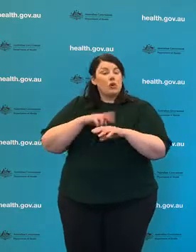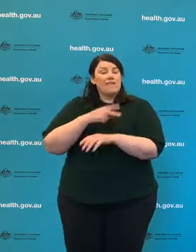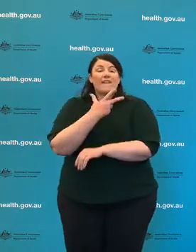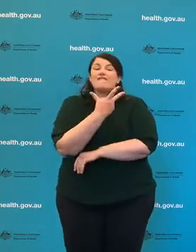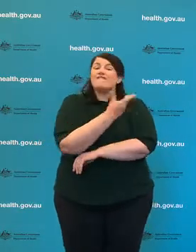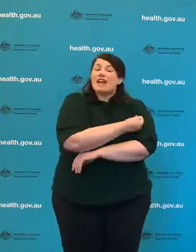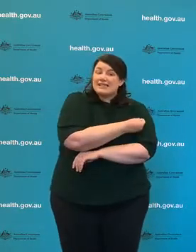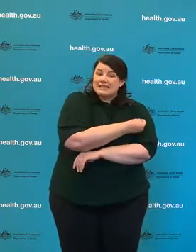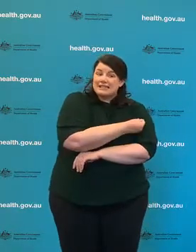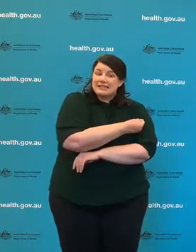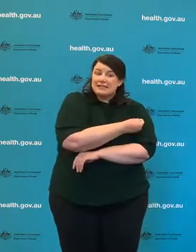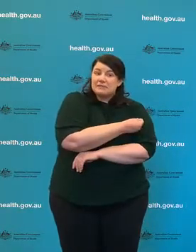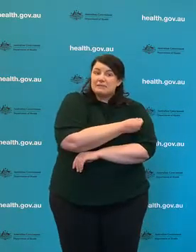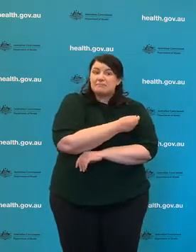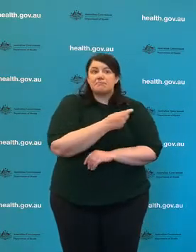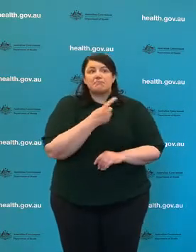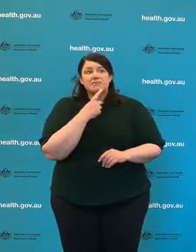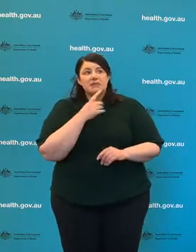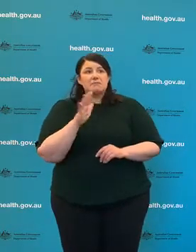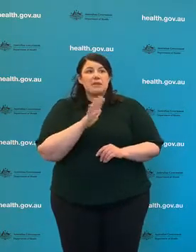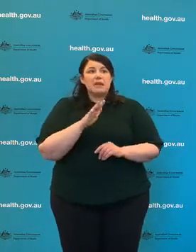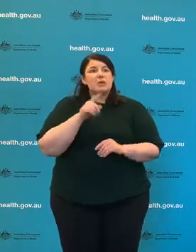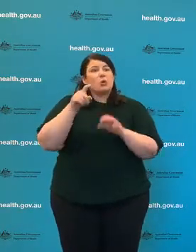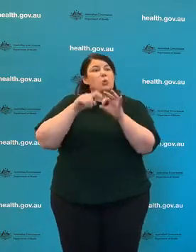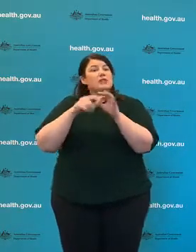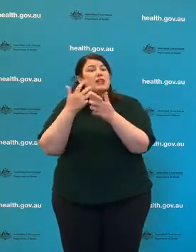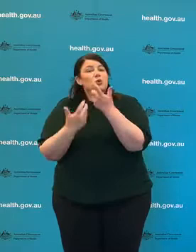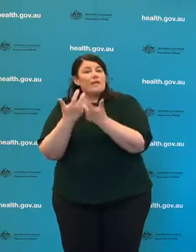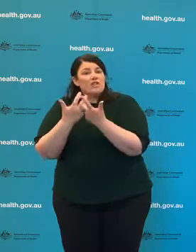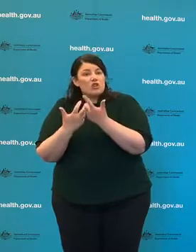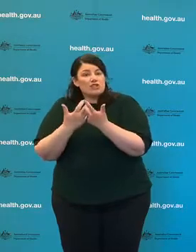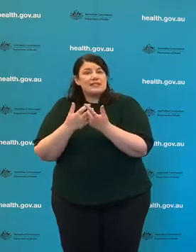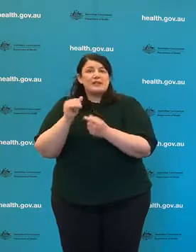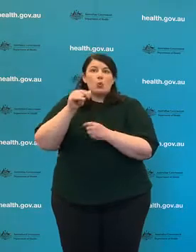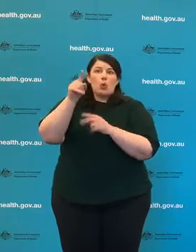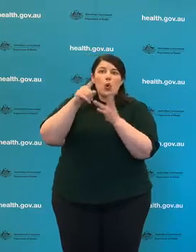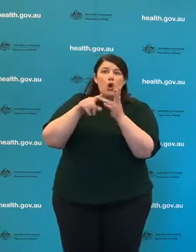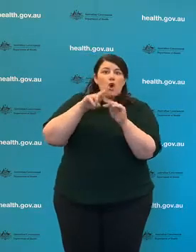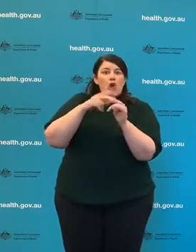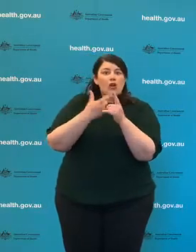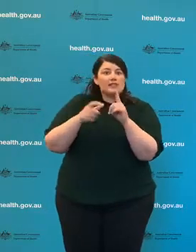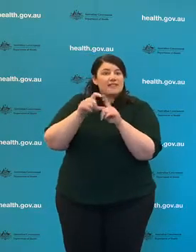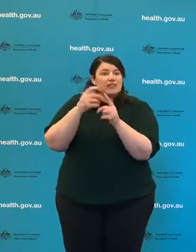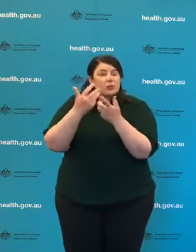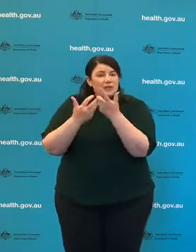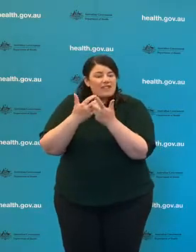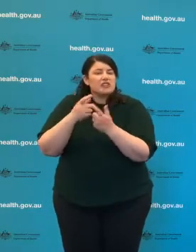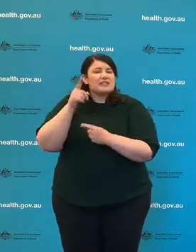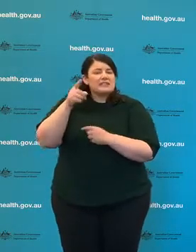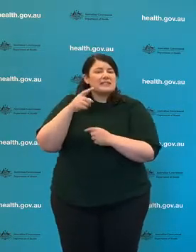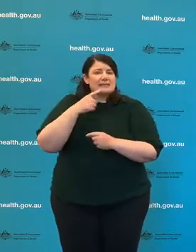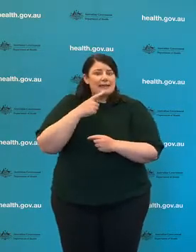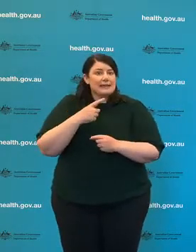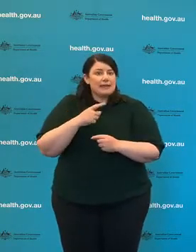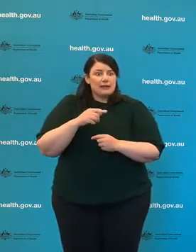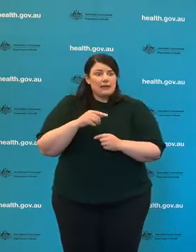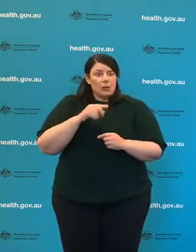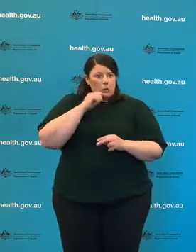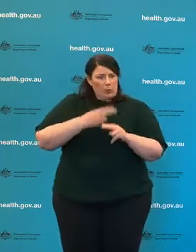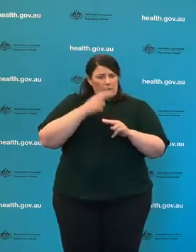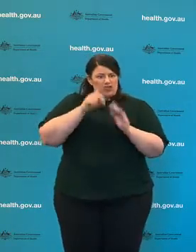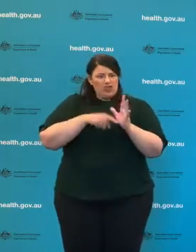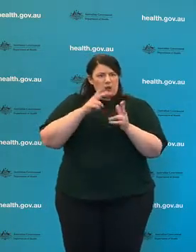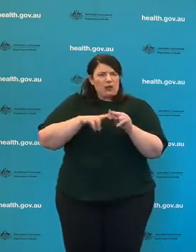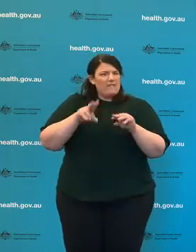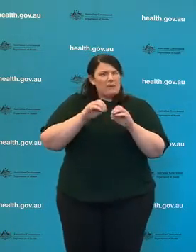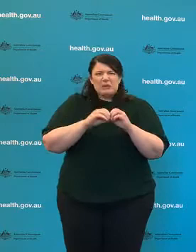take September next year or longer for the full complement of those 80-odd million doses to actually be made. How will the health